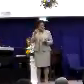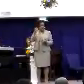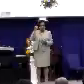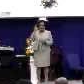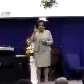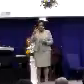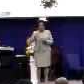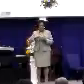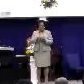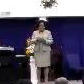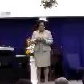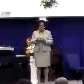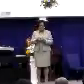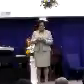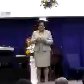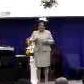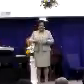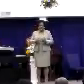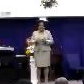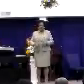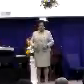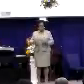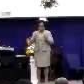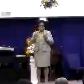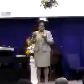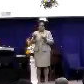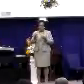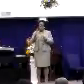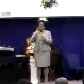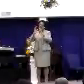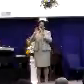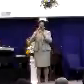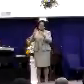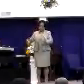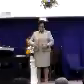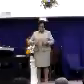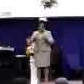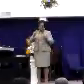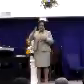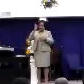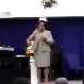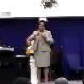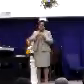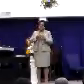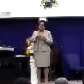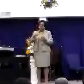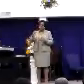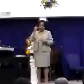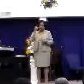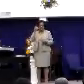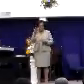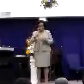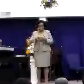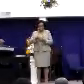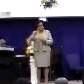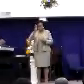you to work, how He wants you to walk, how He wants you to talk, how He wants you to lead. Okay? And when you find out, you say, okay,